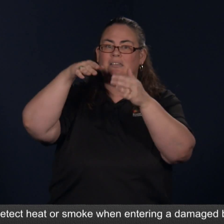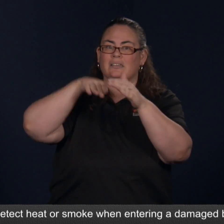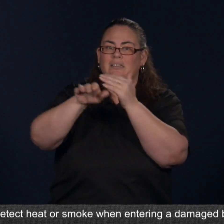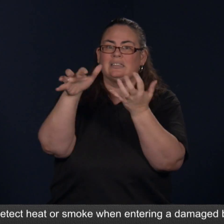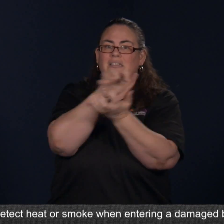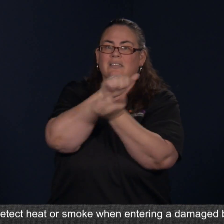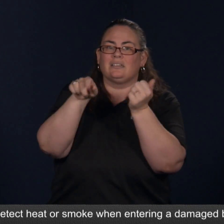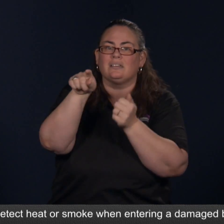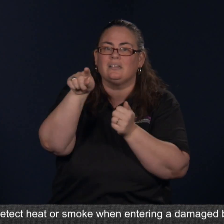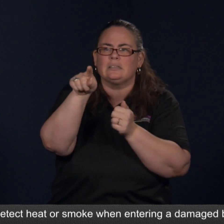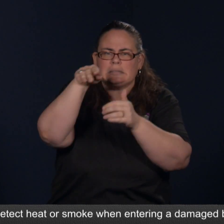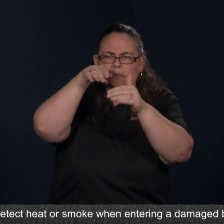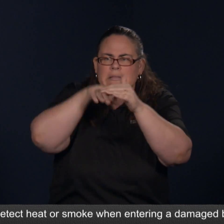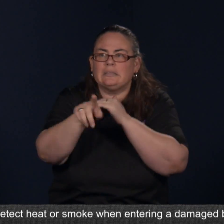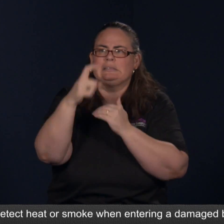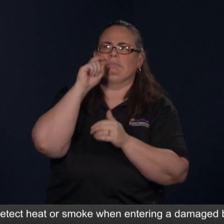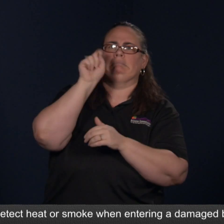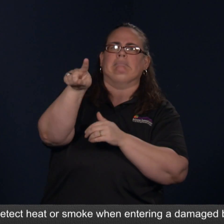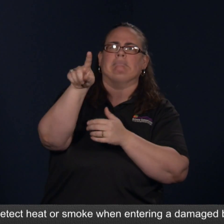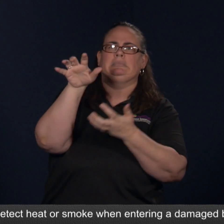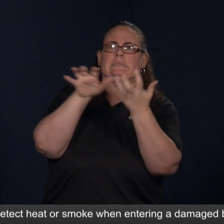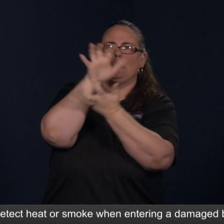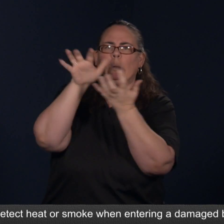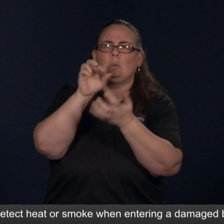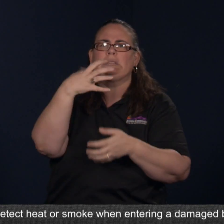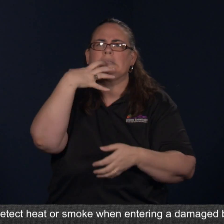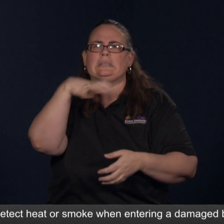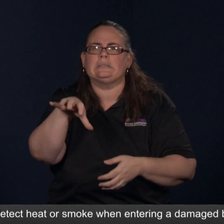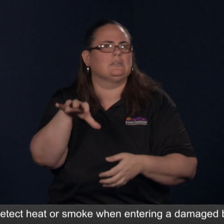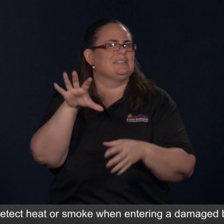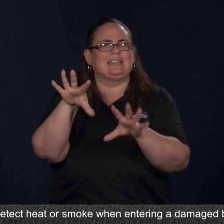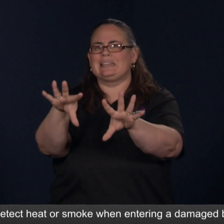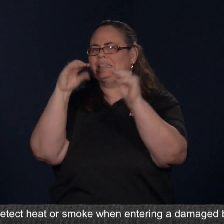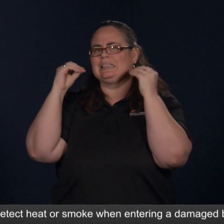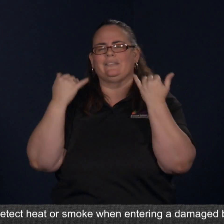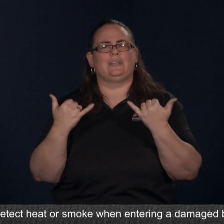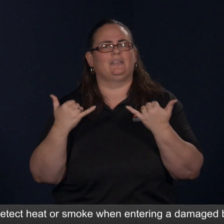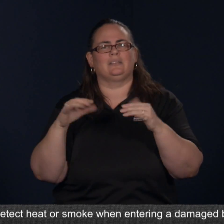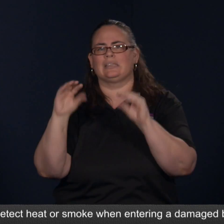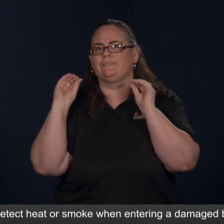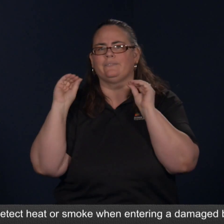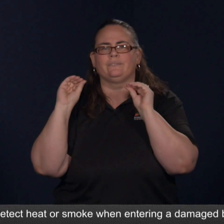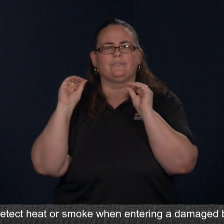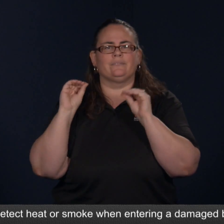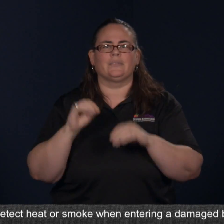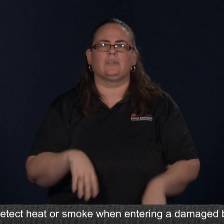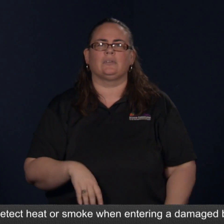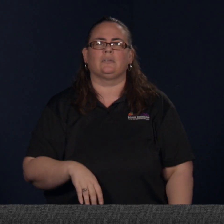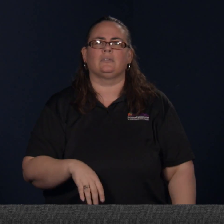If you detect heat or smoke when entering a damaged building, leave immediately.